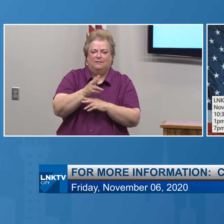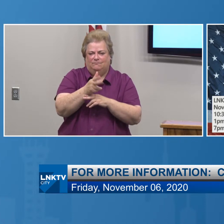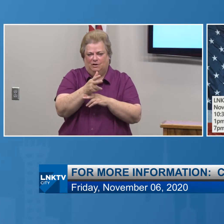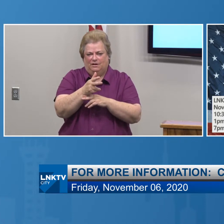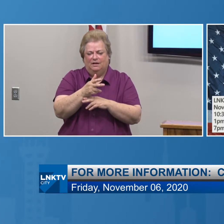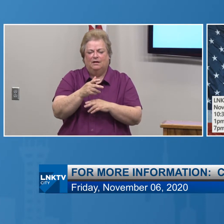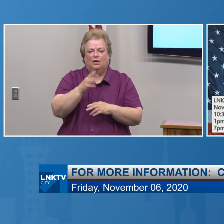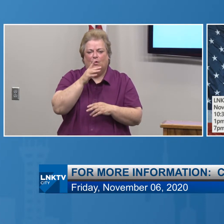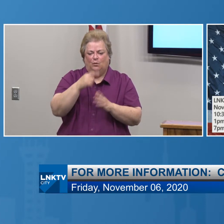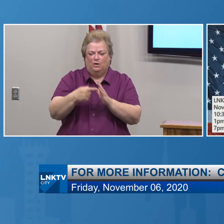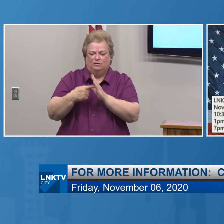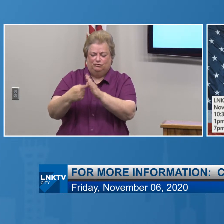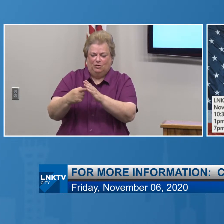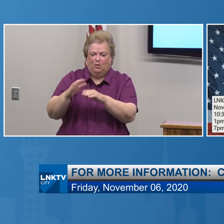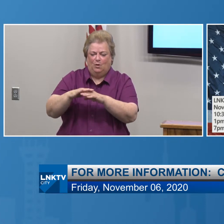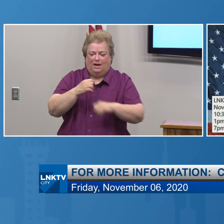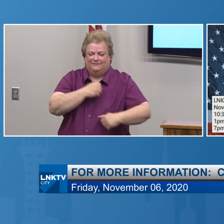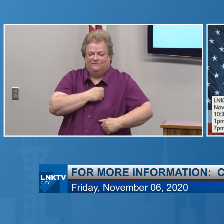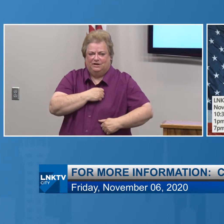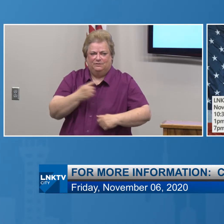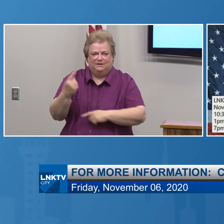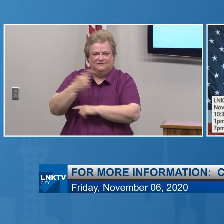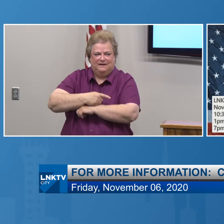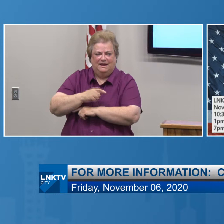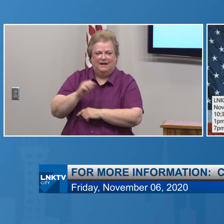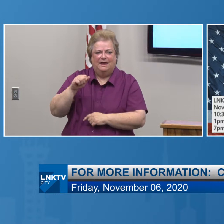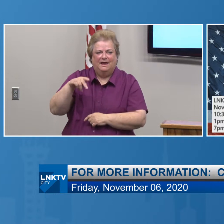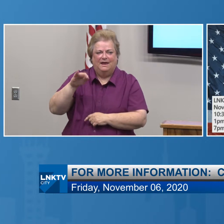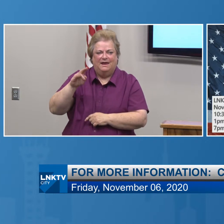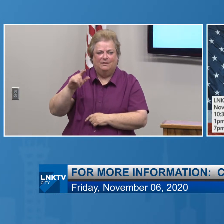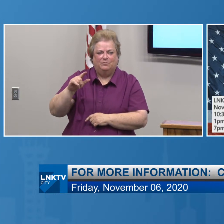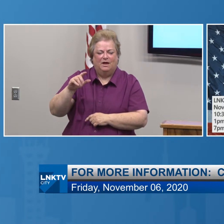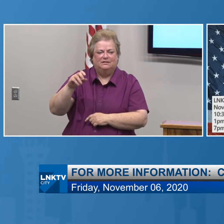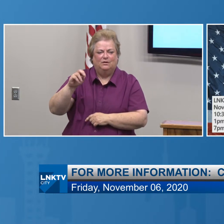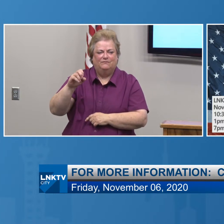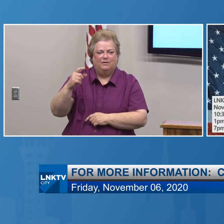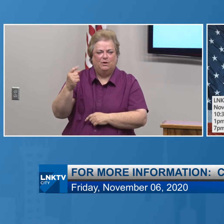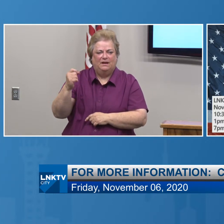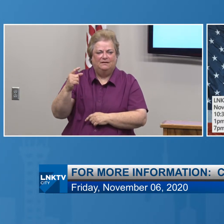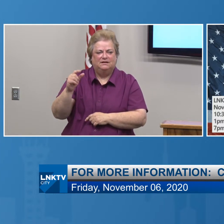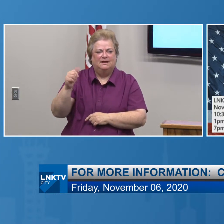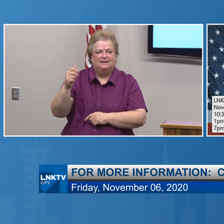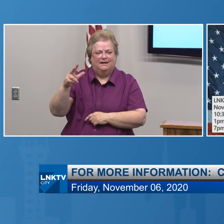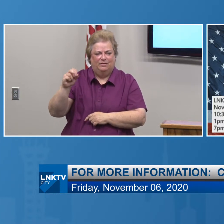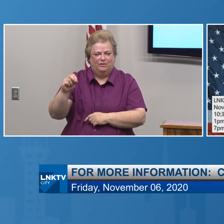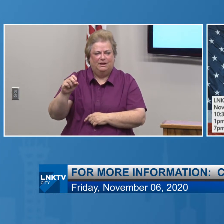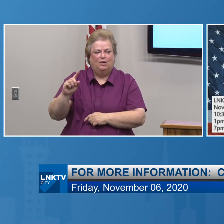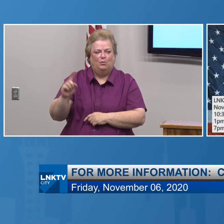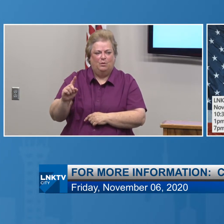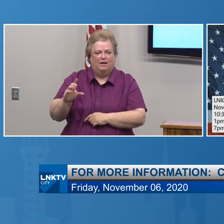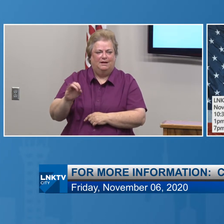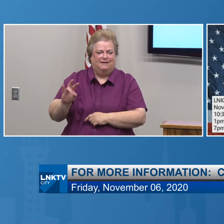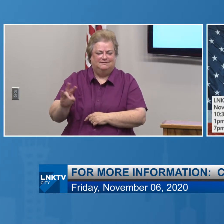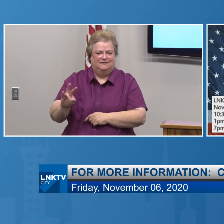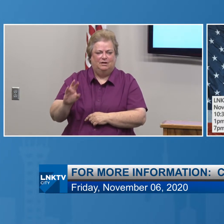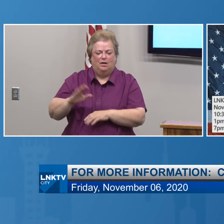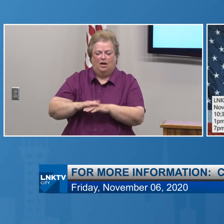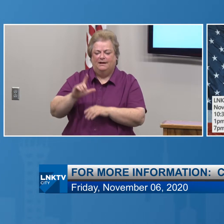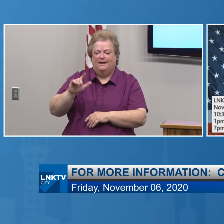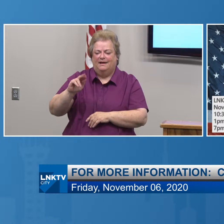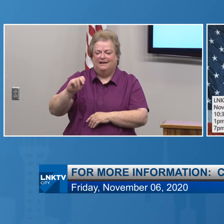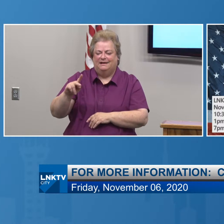be aired on Veterans Day, Wednesday, November 11th at 10:30 a.m., 1 p.m., and 7 p.m. on LNKTV, the